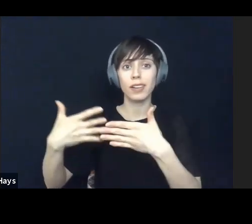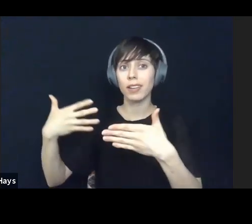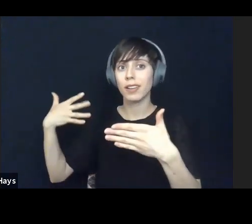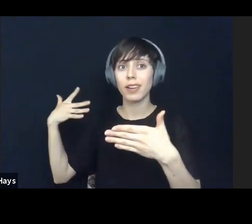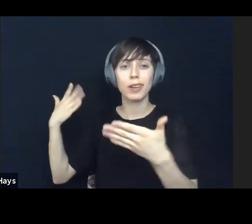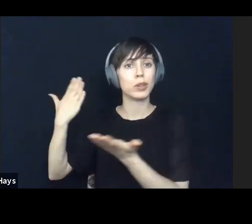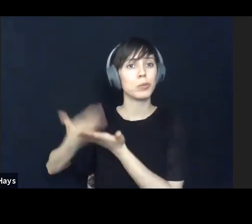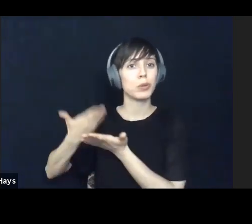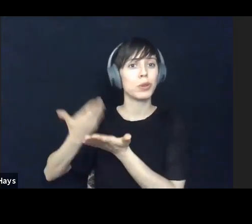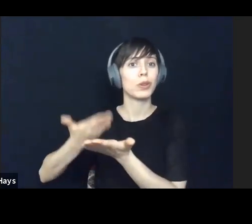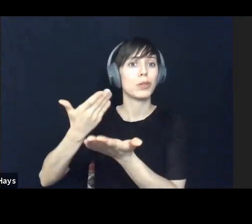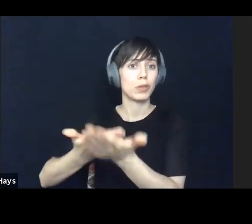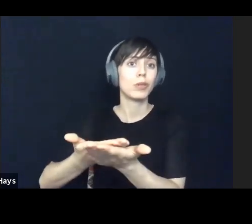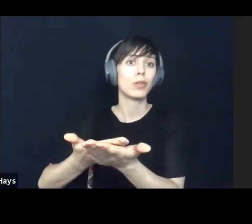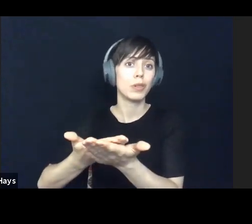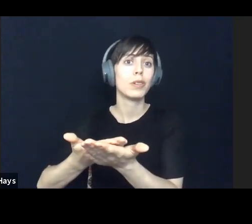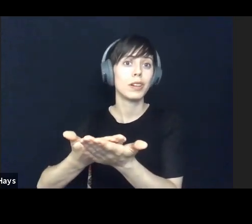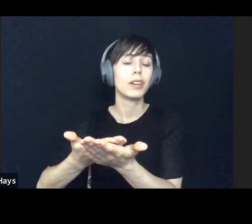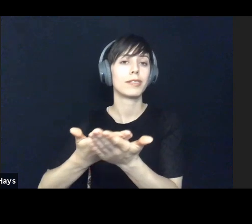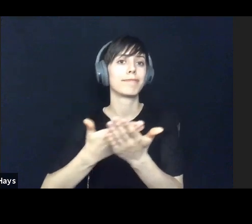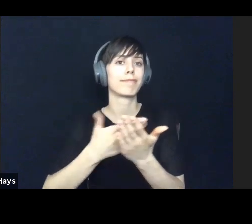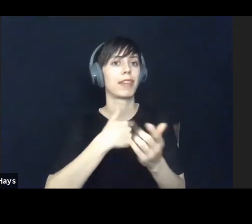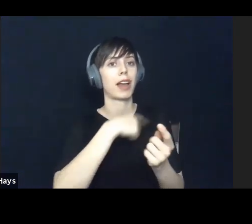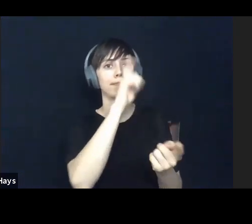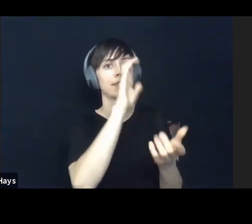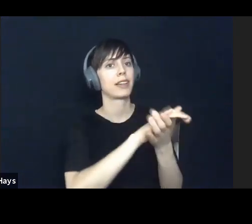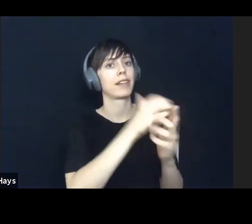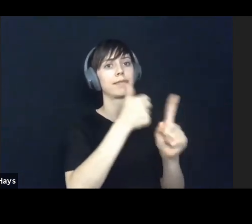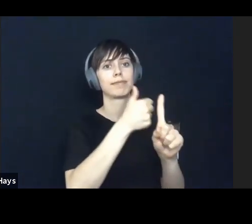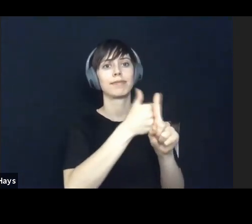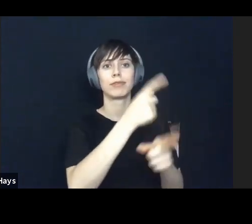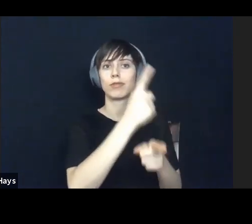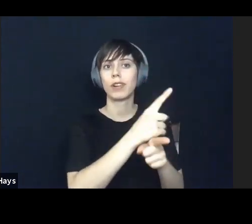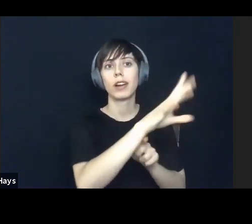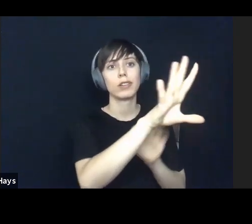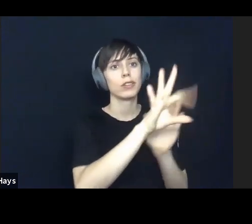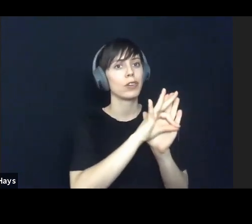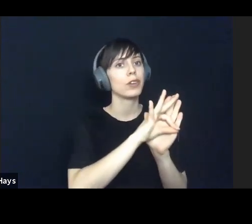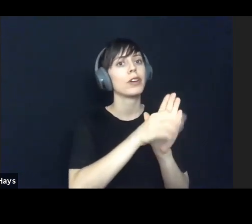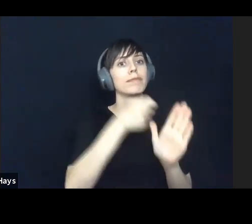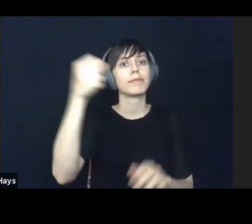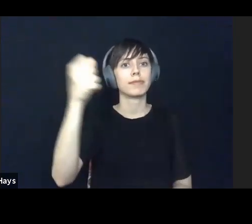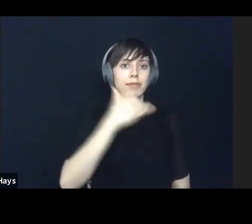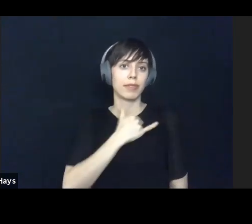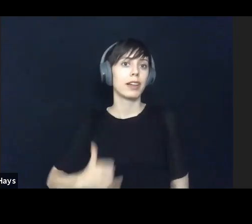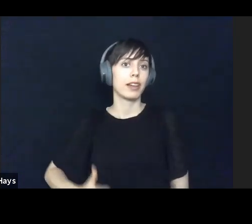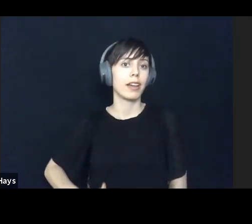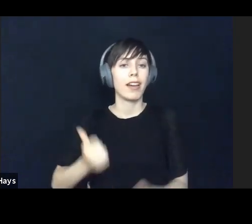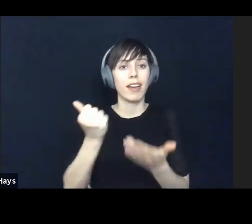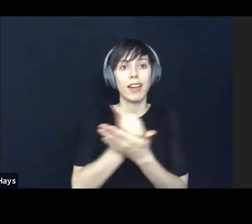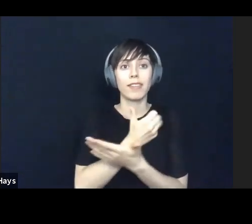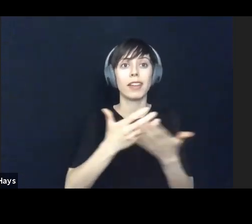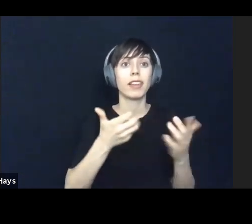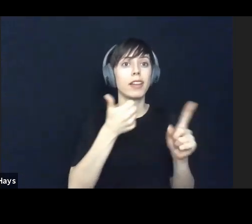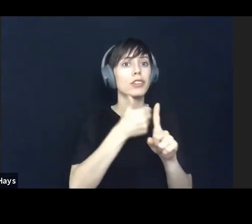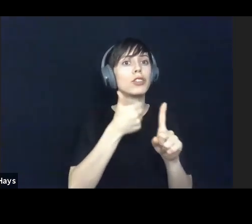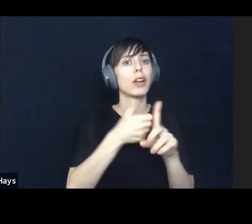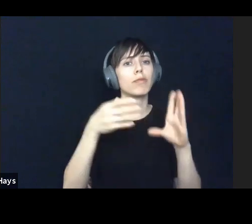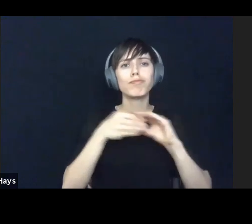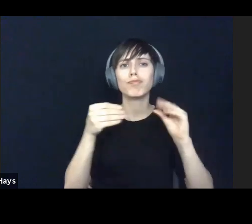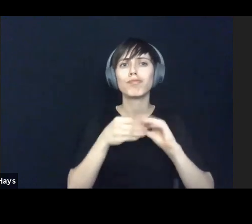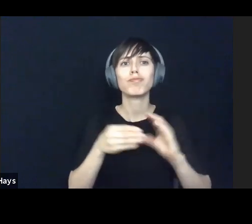extended communities. I trust that she is going to stand for everything that she's written out and communicated in her